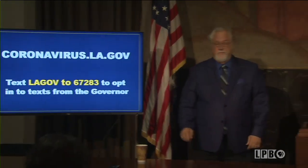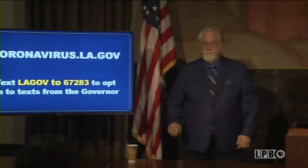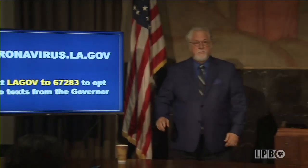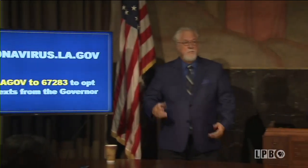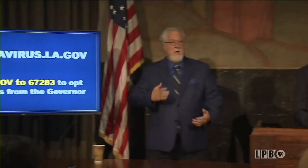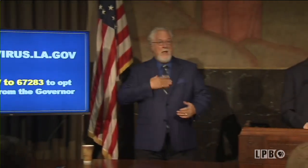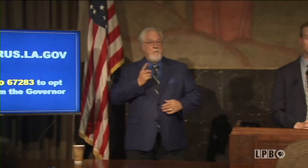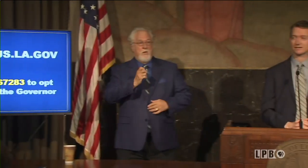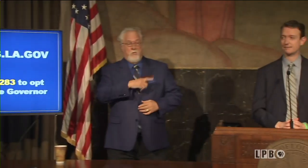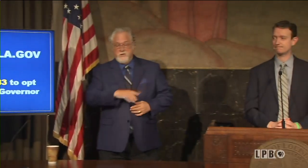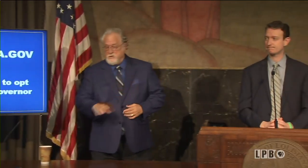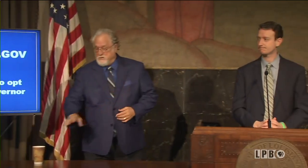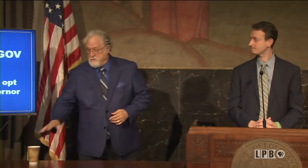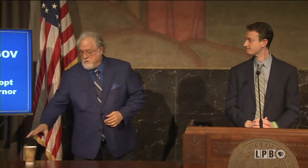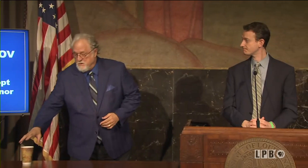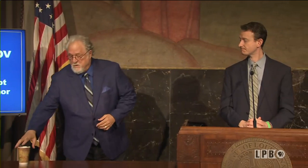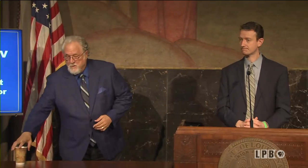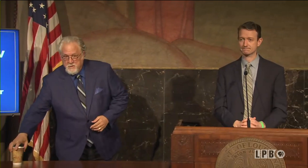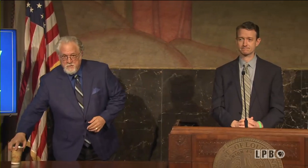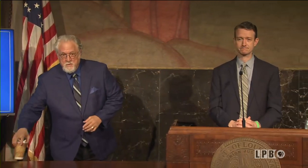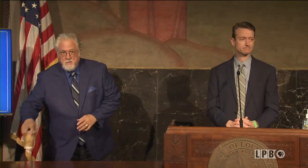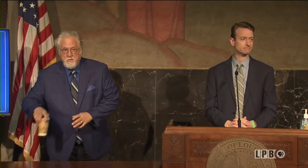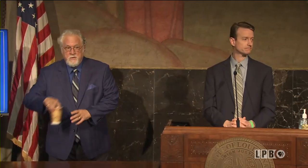And happy to take questions at this time.